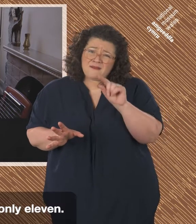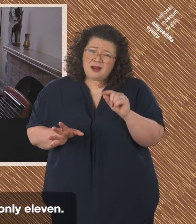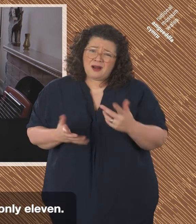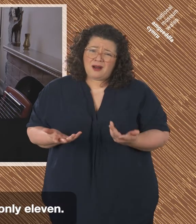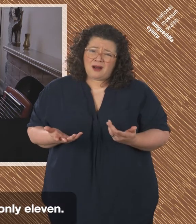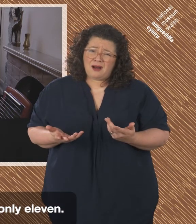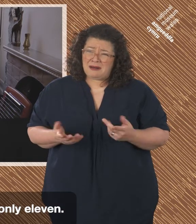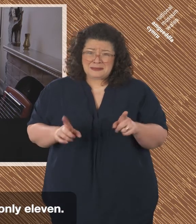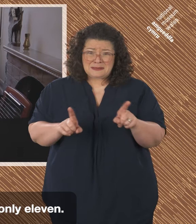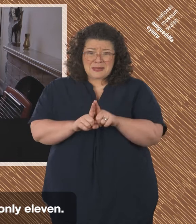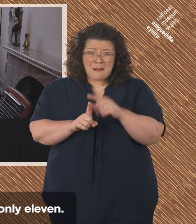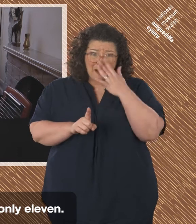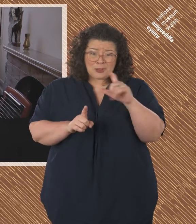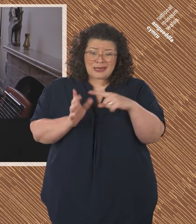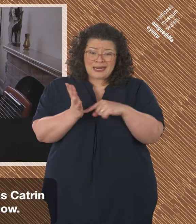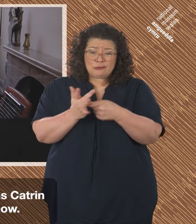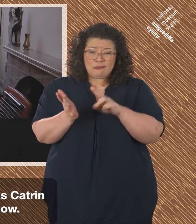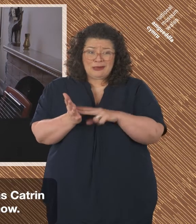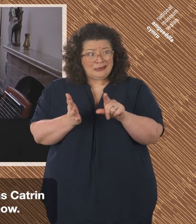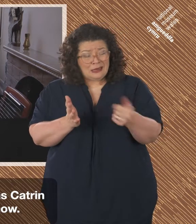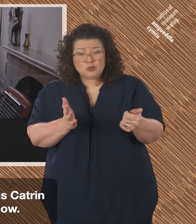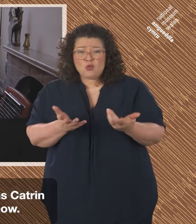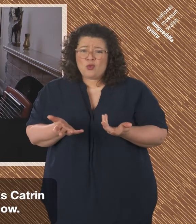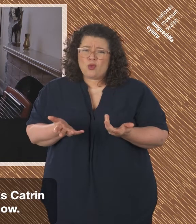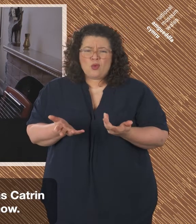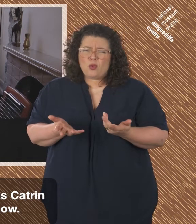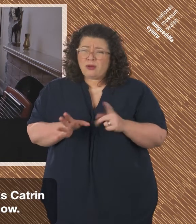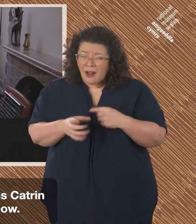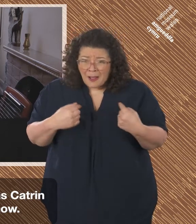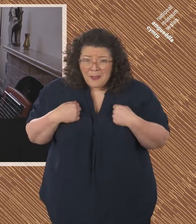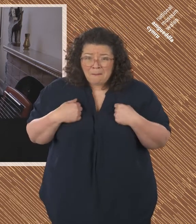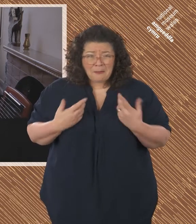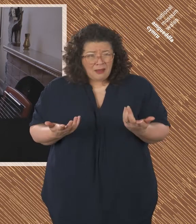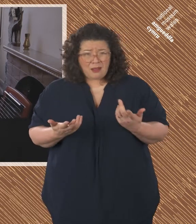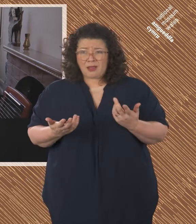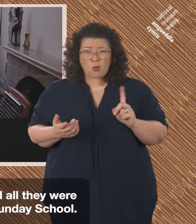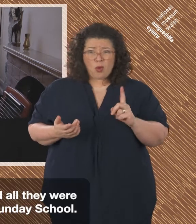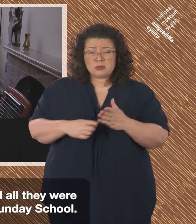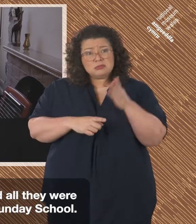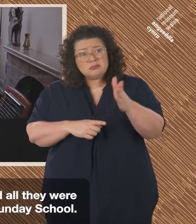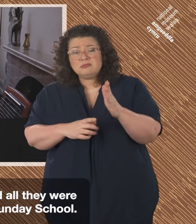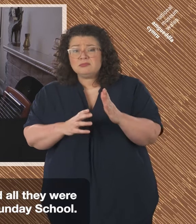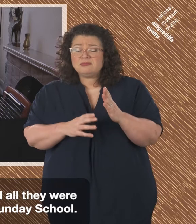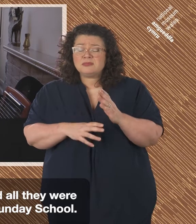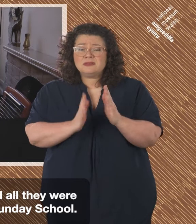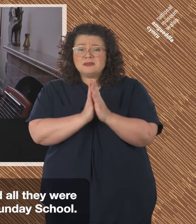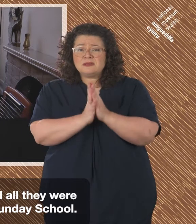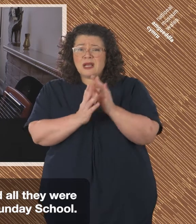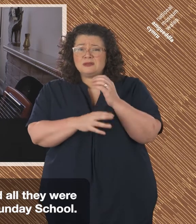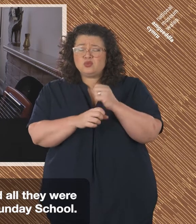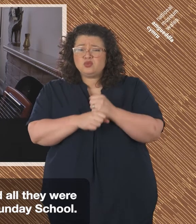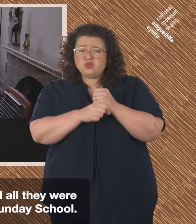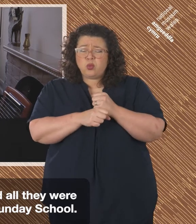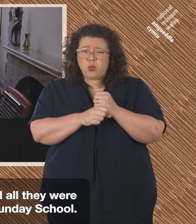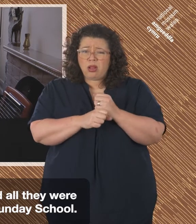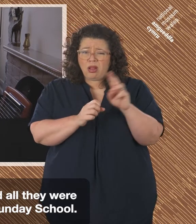The youngest was only 11, the same age as Catherine next door now. Younger than me and all they were doing